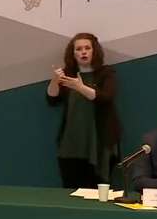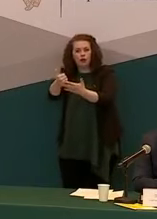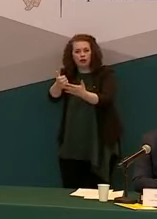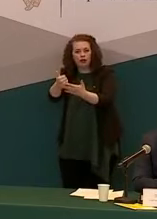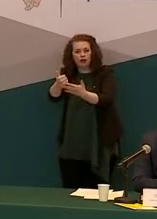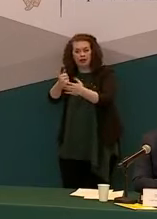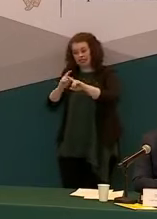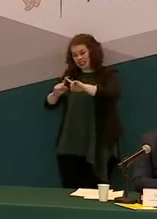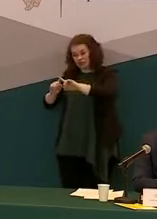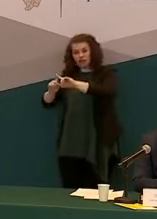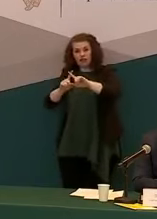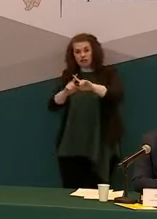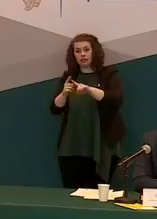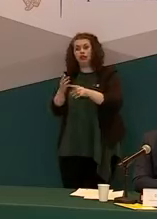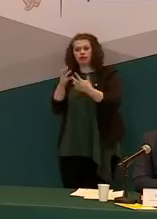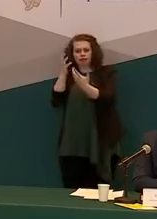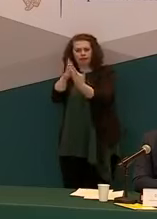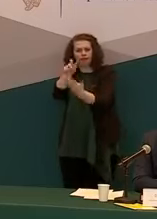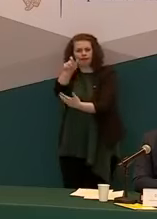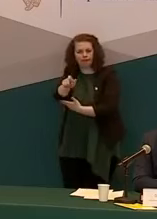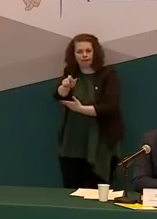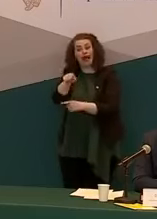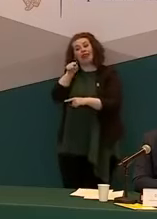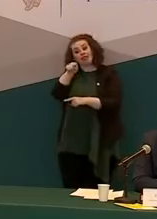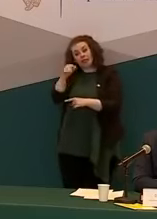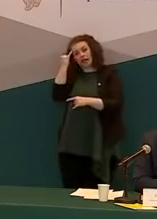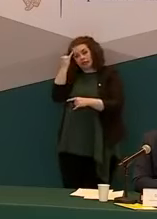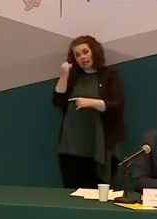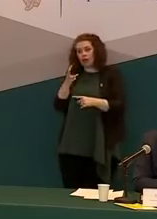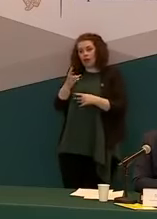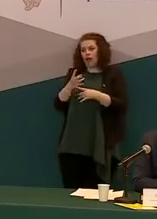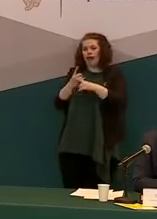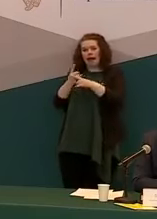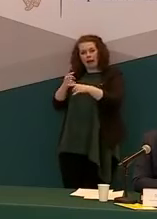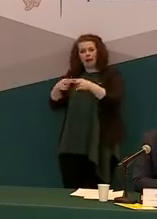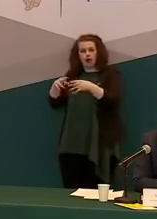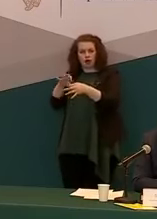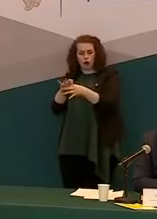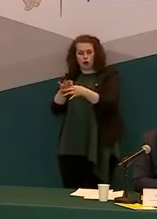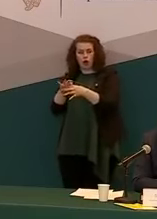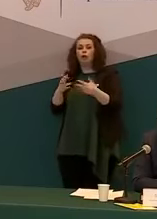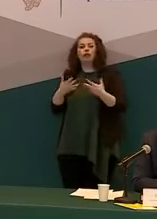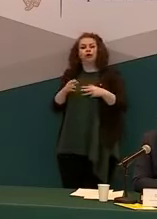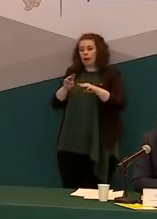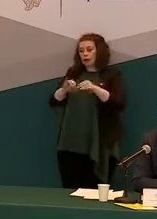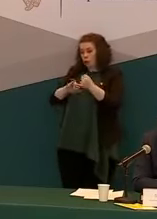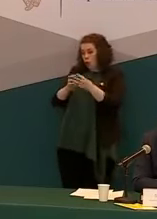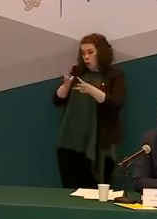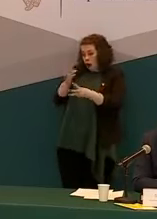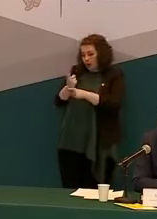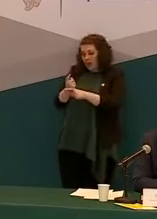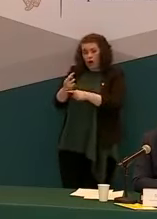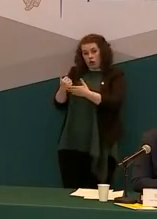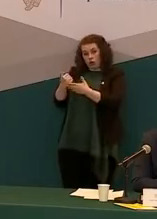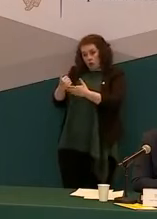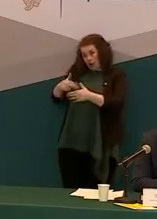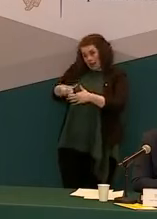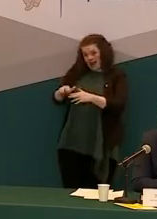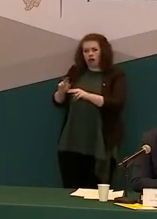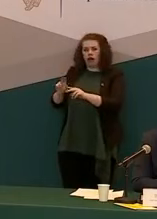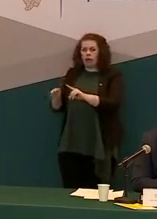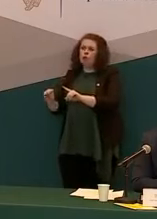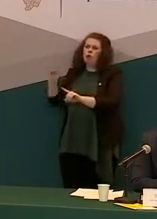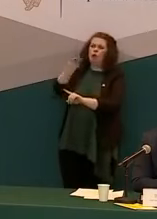disciplines, that will help nursing homes, not that by displacing their care, but by enhancing and supporting, that will help them through this particular pandemic crisis.